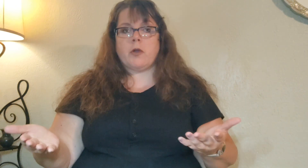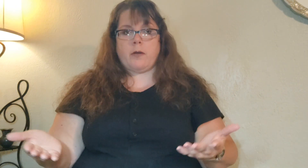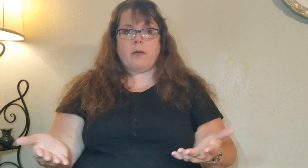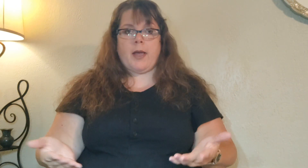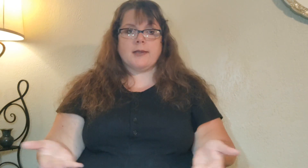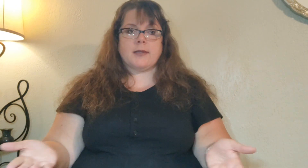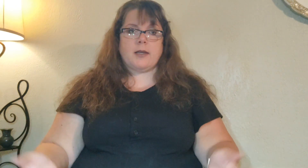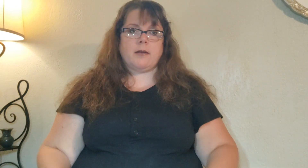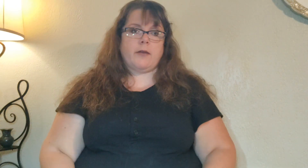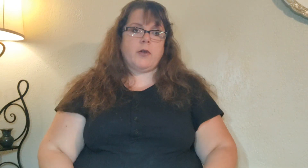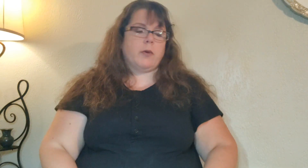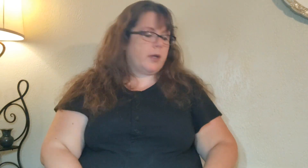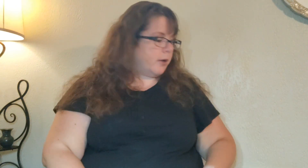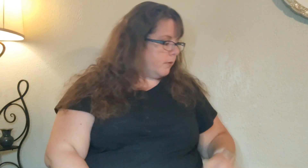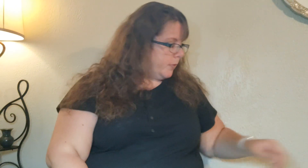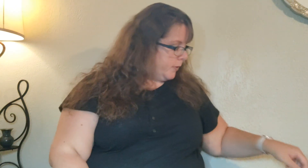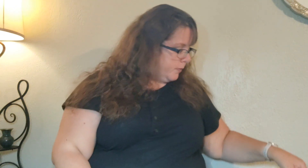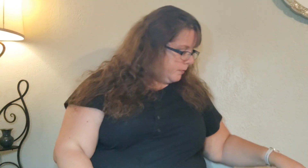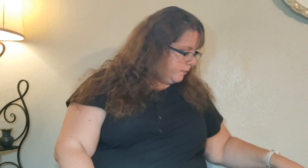you're asking if you want help.